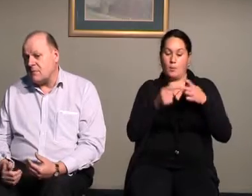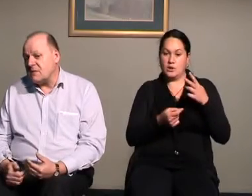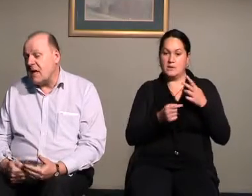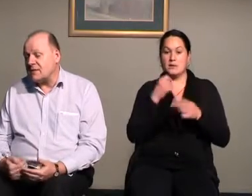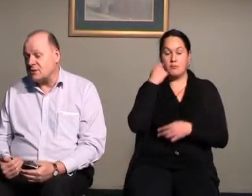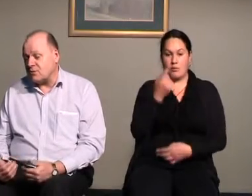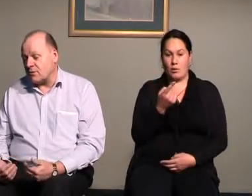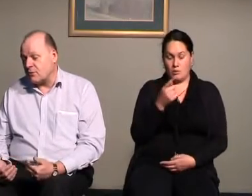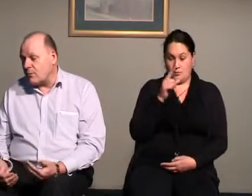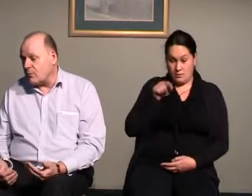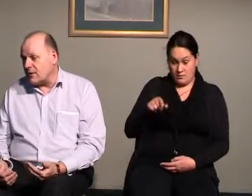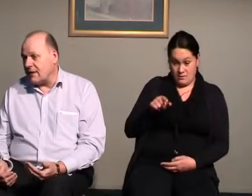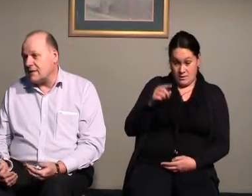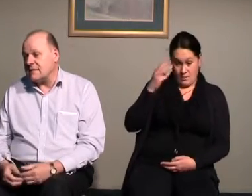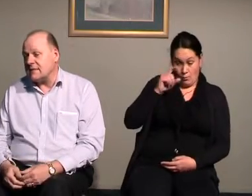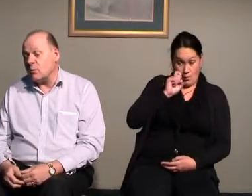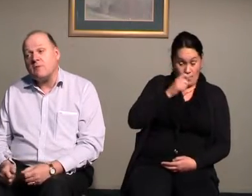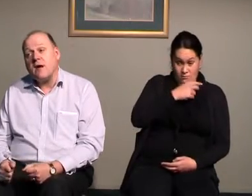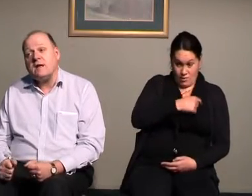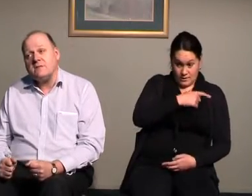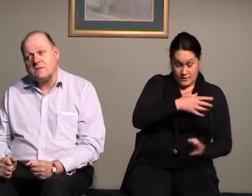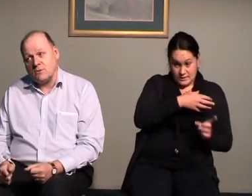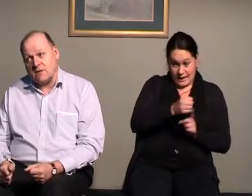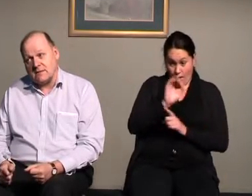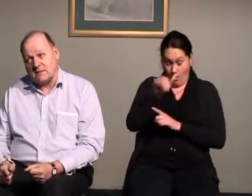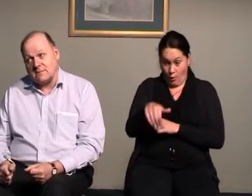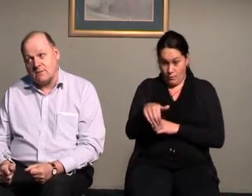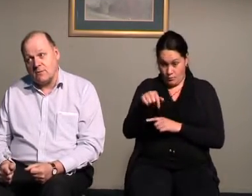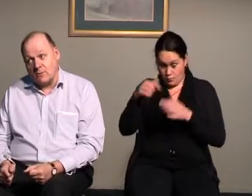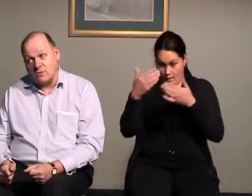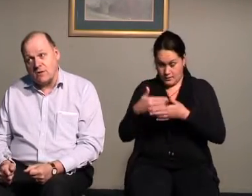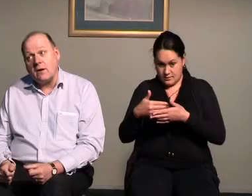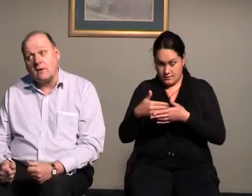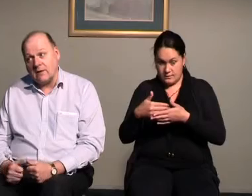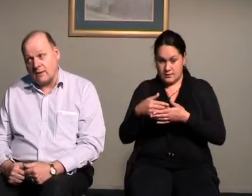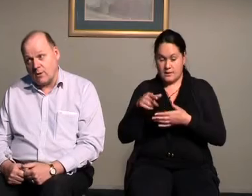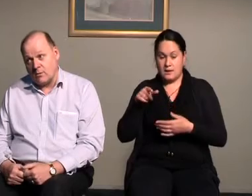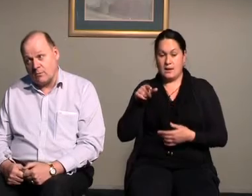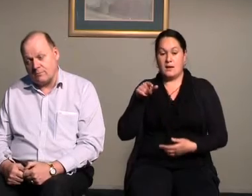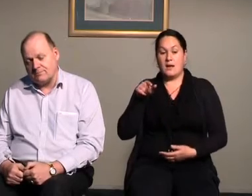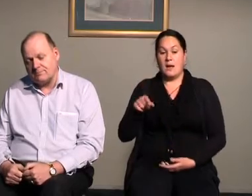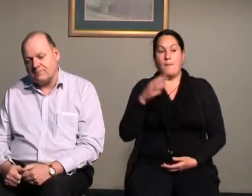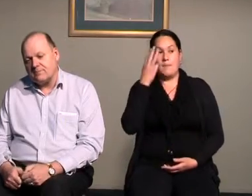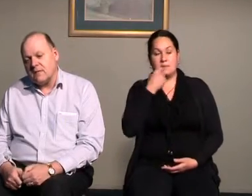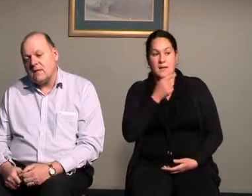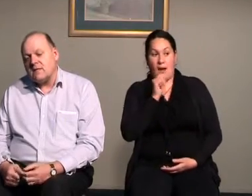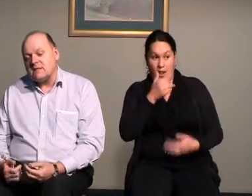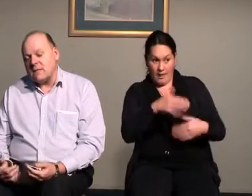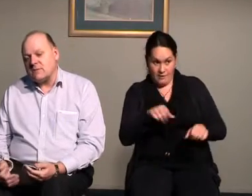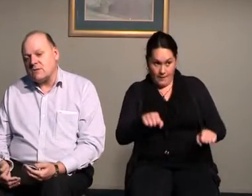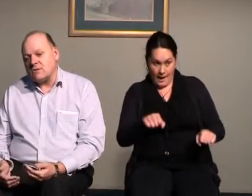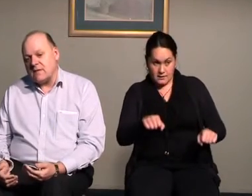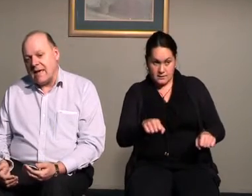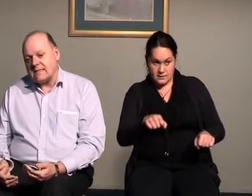And Mum had this sort of agreement with the LAC, said, "Well, if I leave his suitcases with you tonight, I'll take him home."